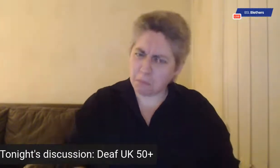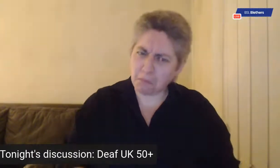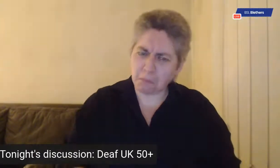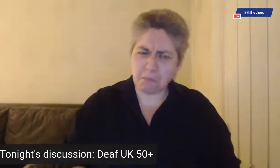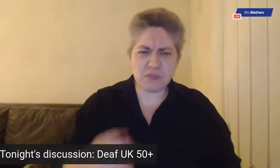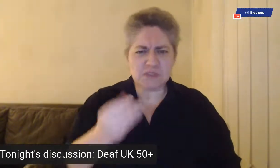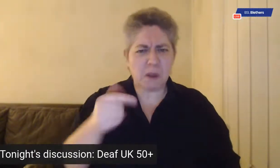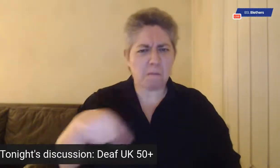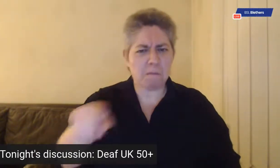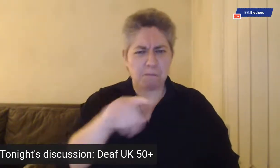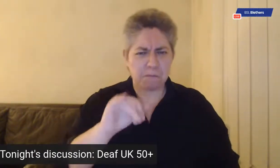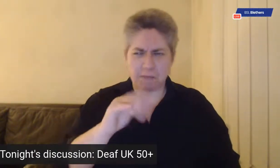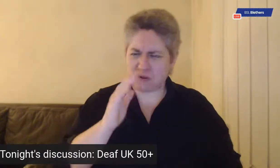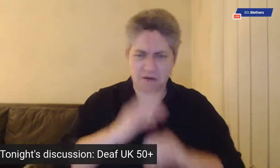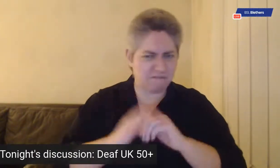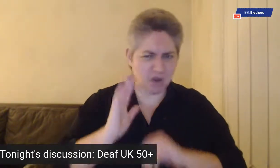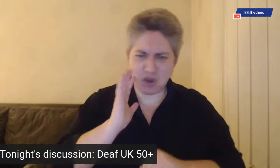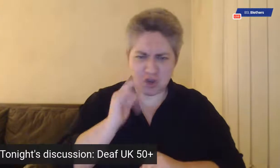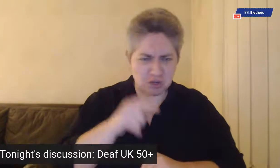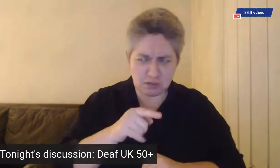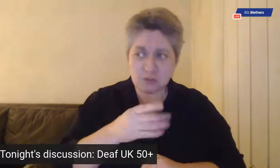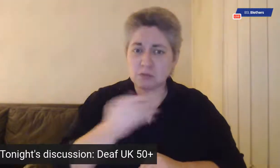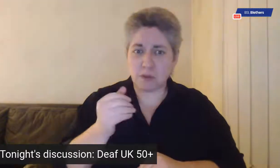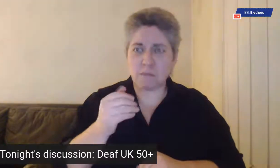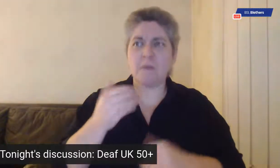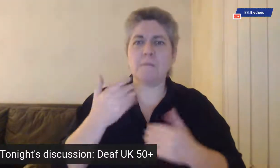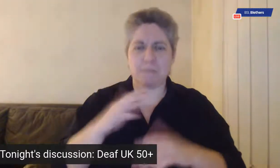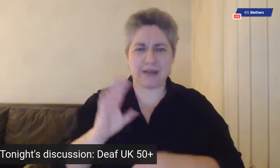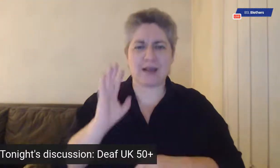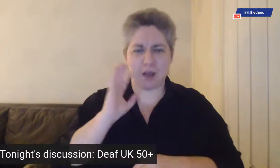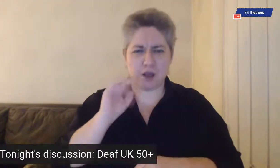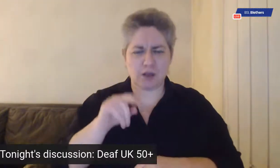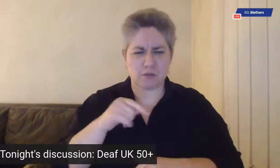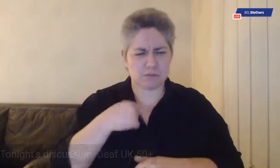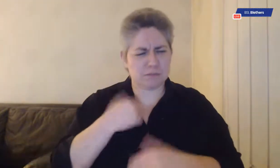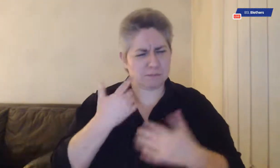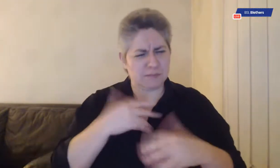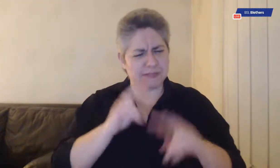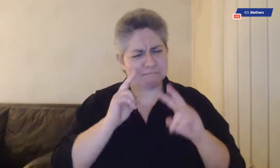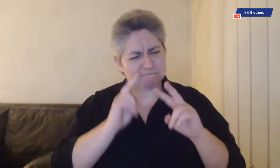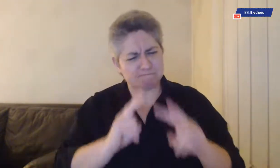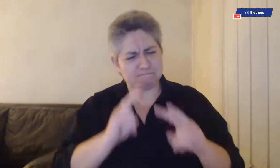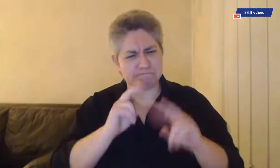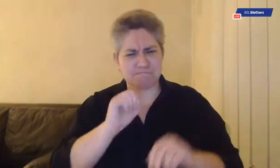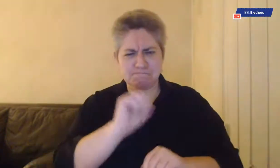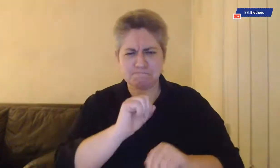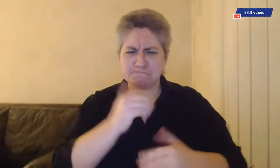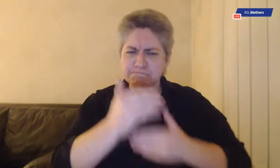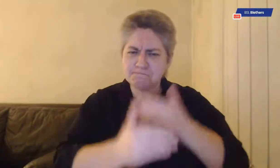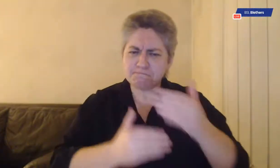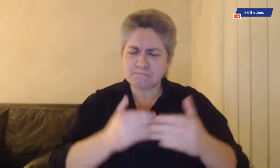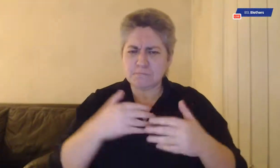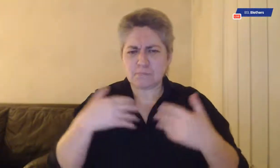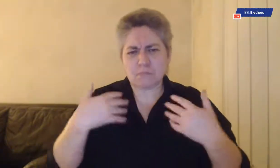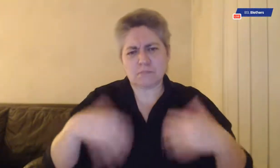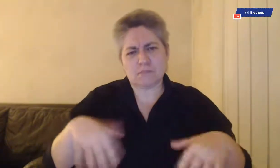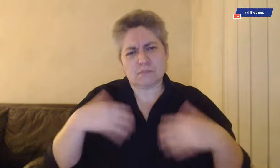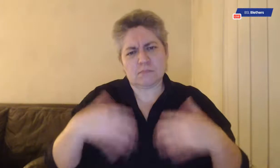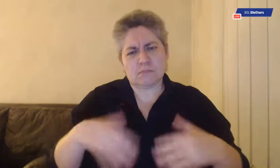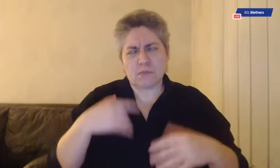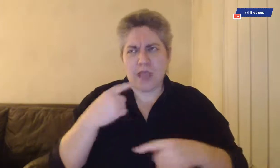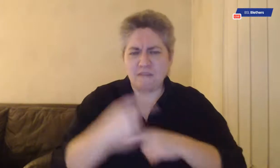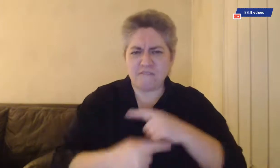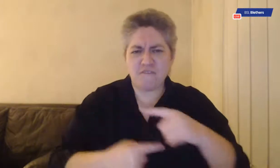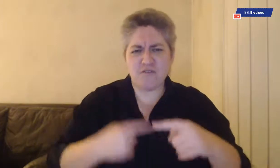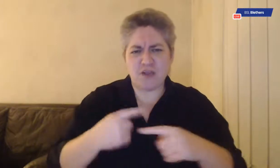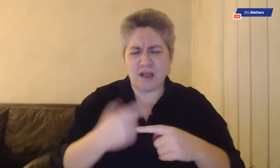Now, I don't know if many of you have heard of them. I'm sure some definitely know, some haven't.